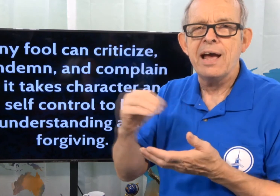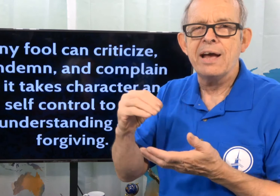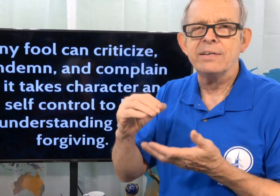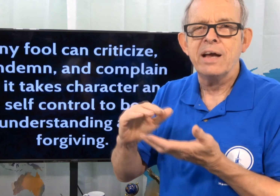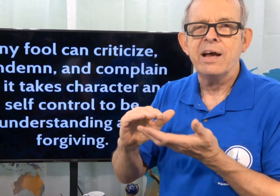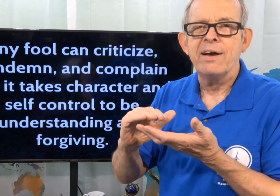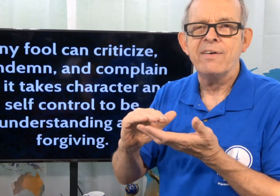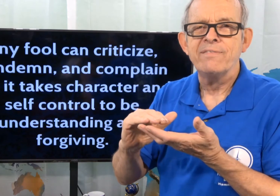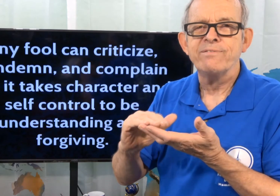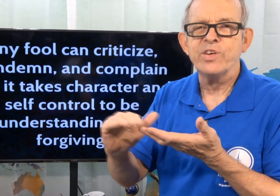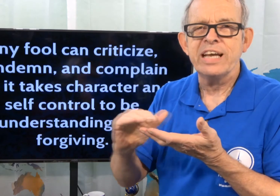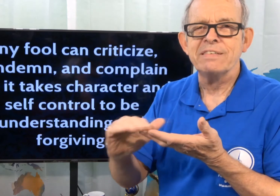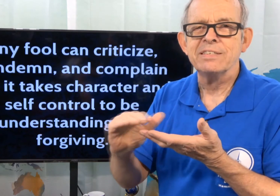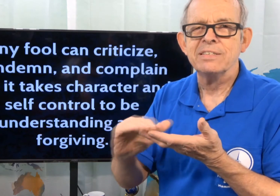and forgiving.